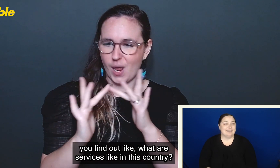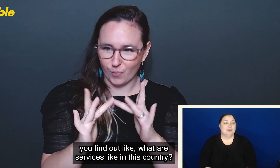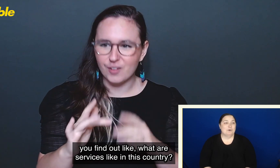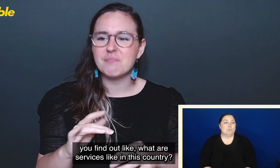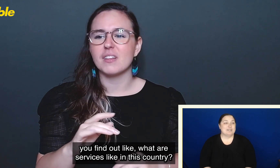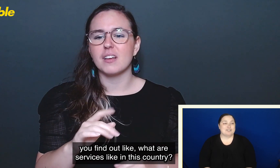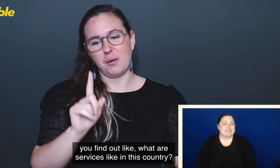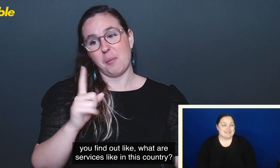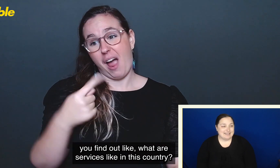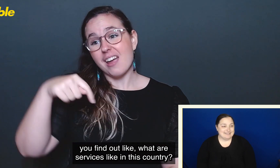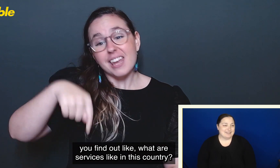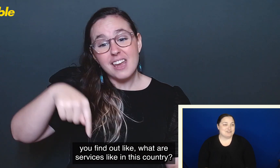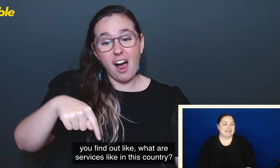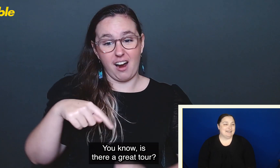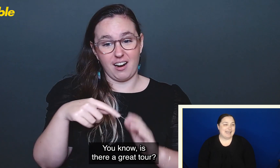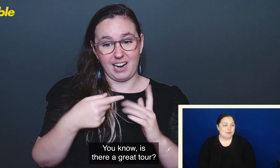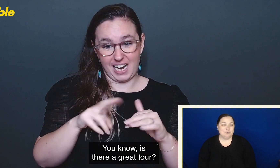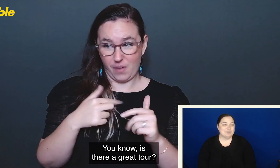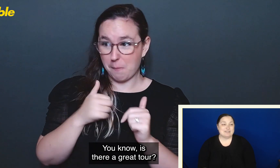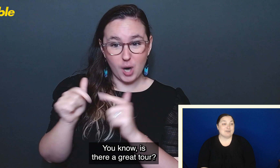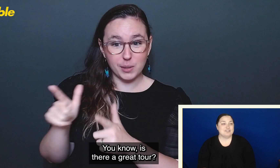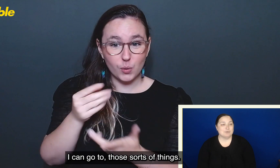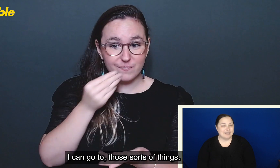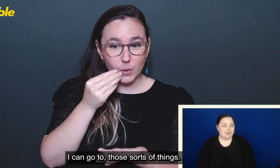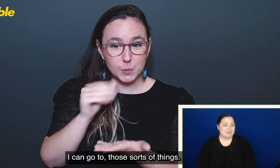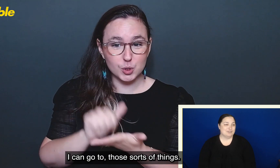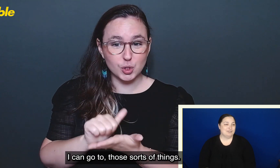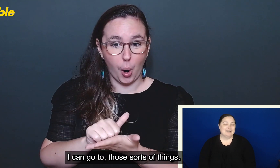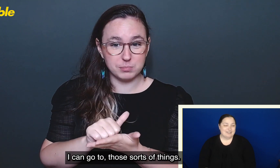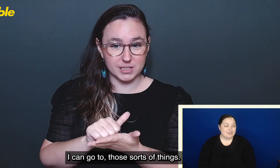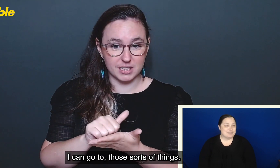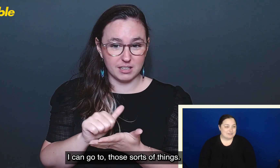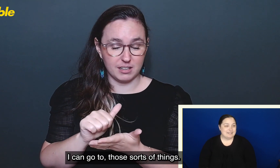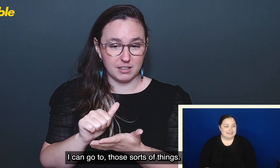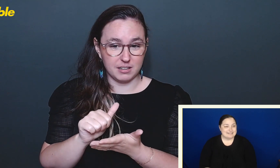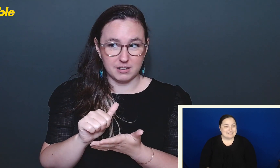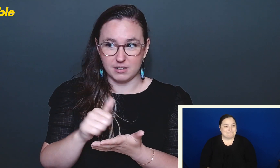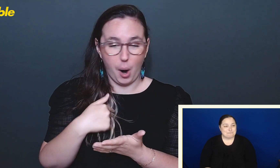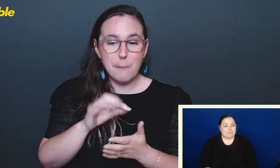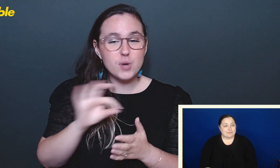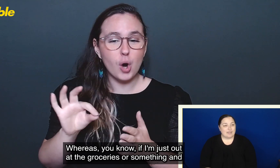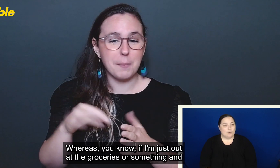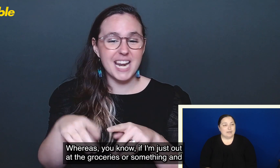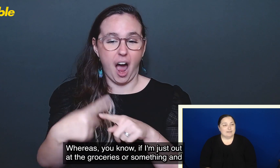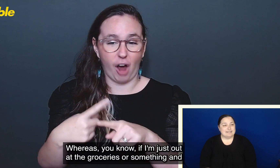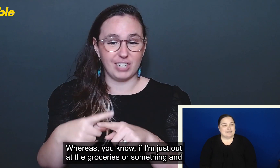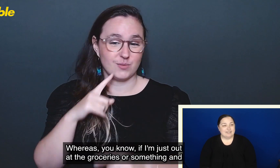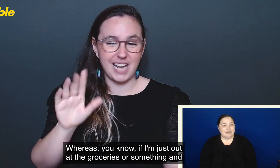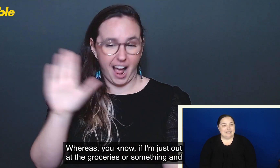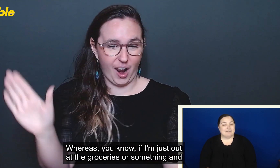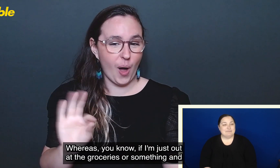like, what are services like in this country? How, is there a great tour I can go to? Those sorts of things.